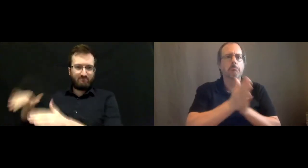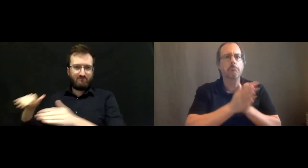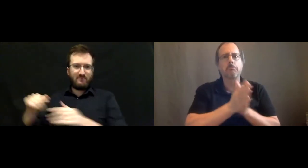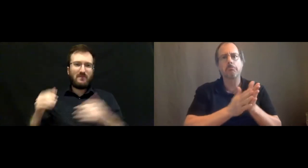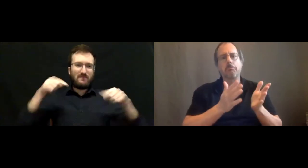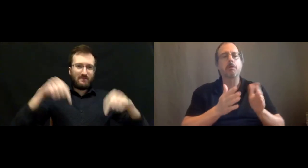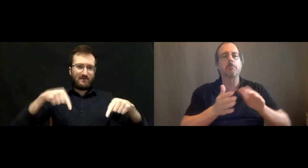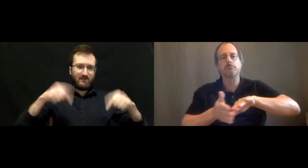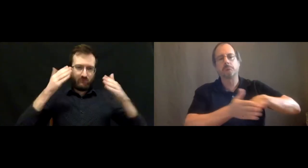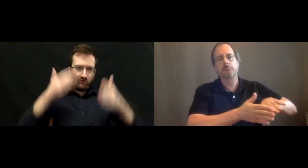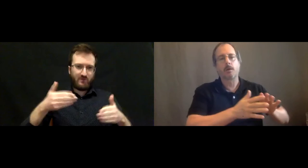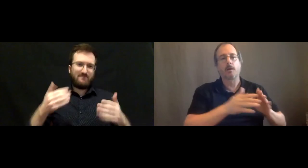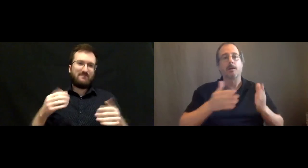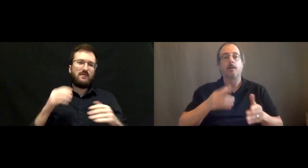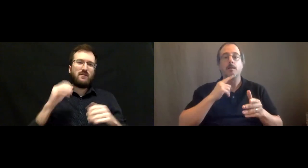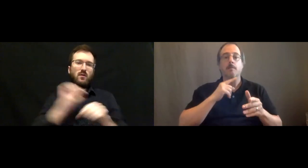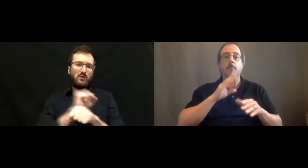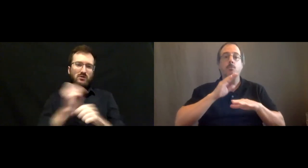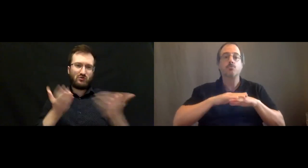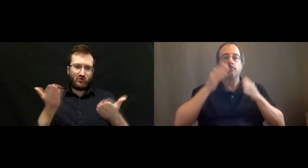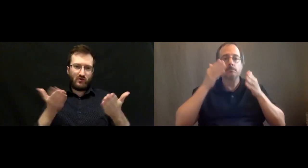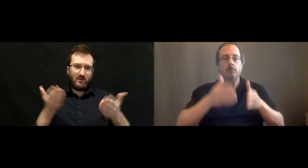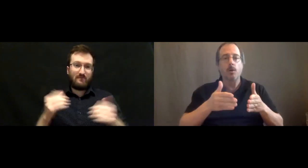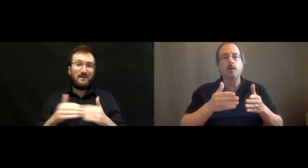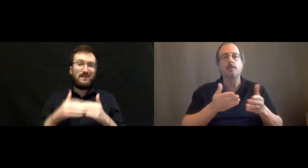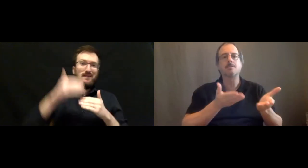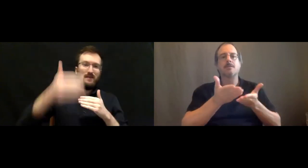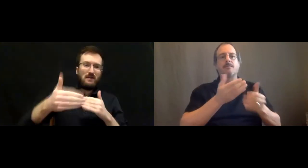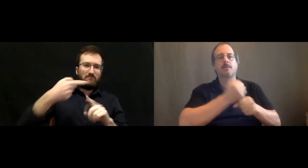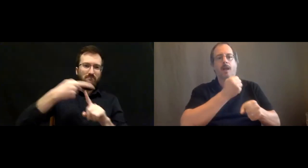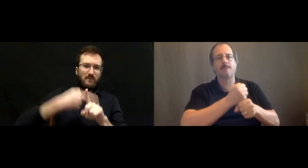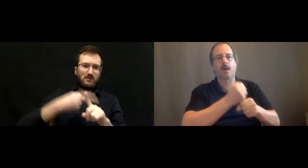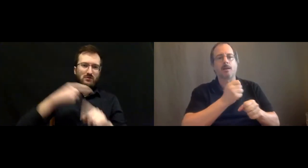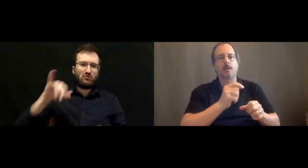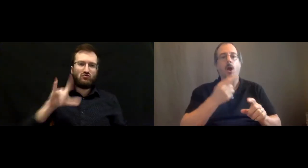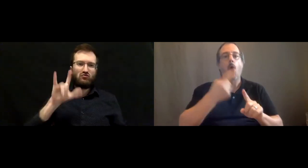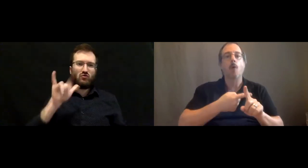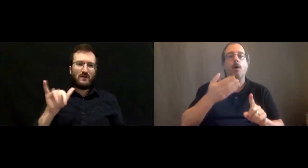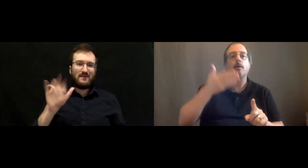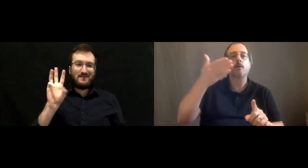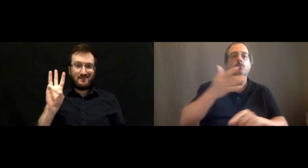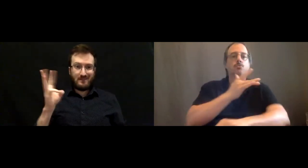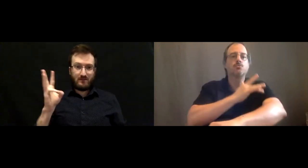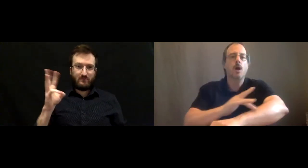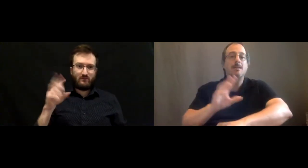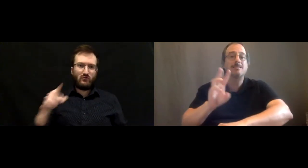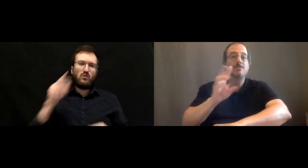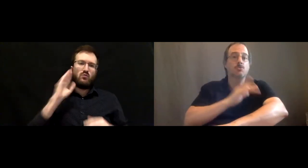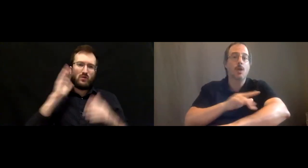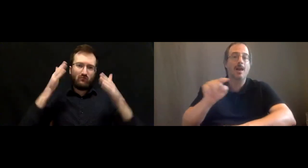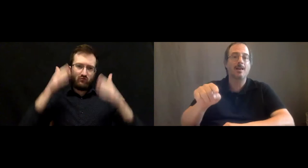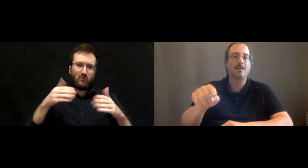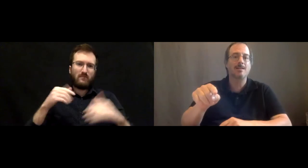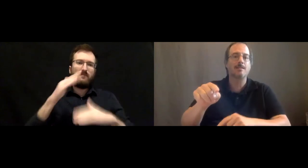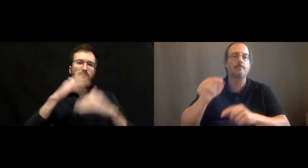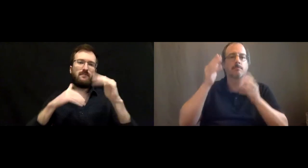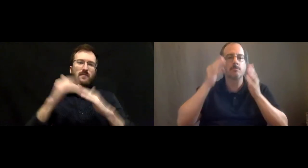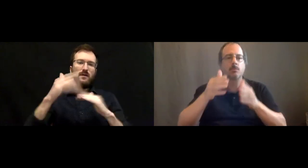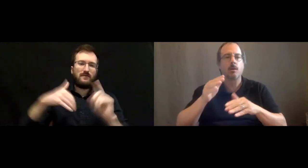Our first session was back on June 6th or 8th. And our third